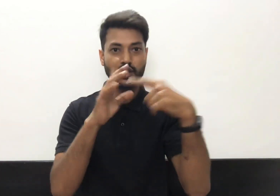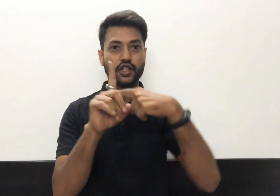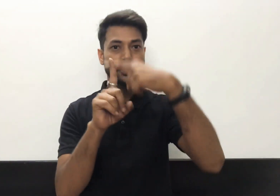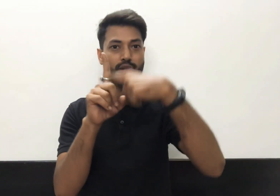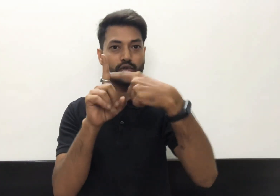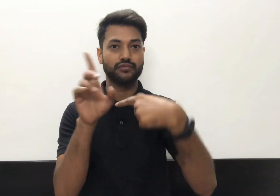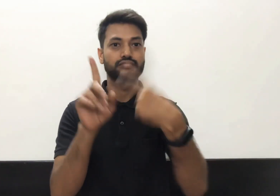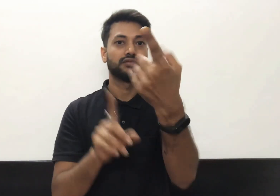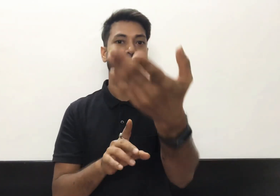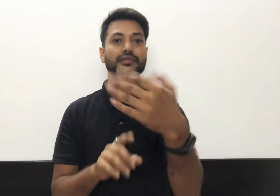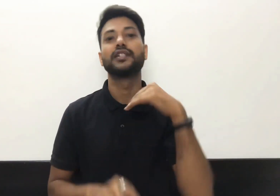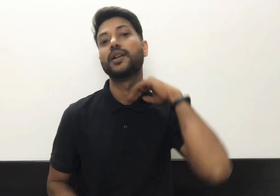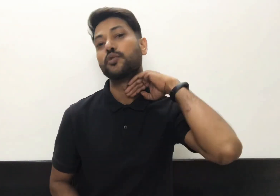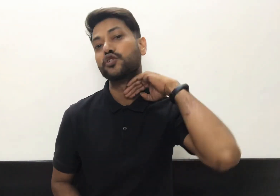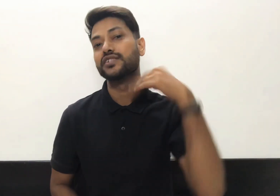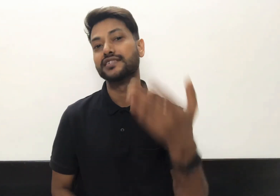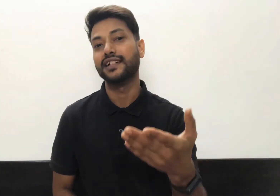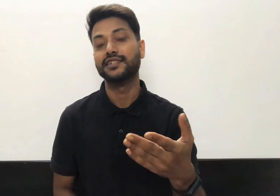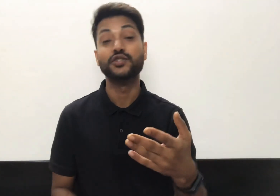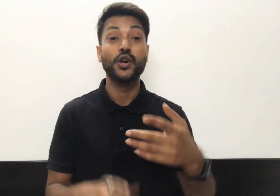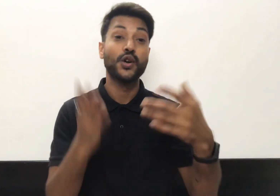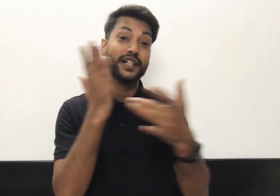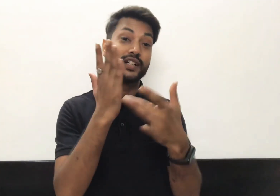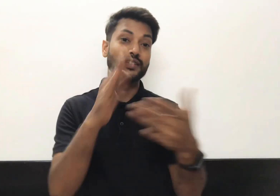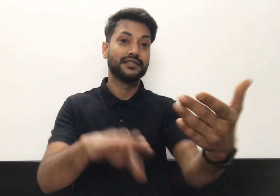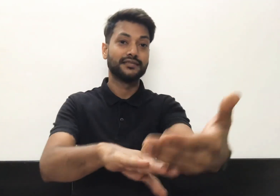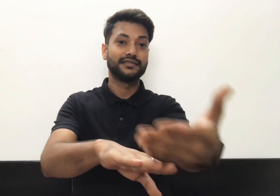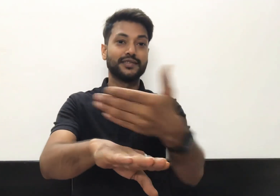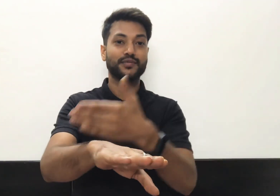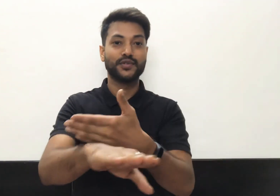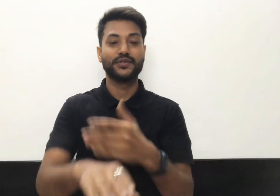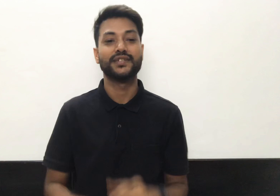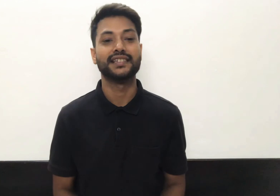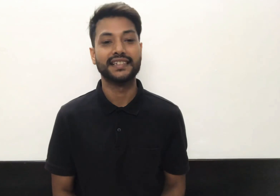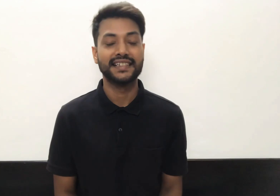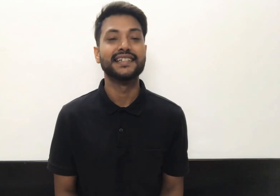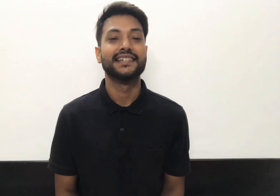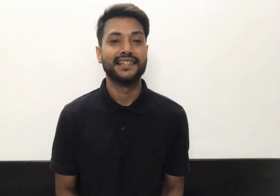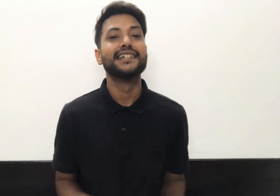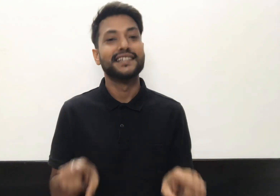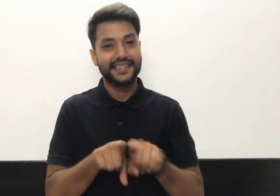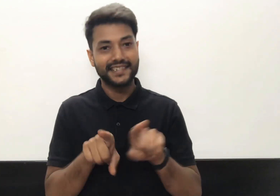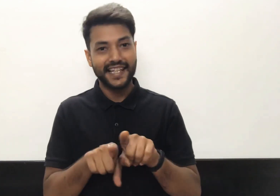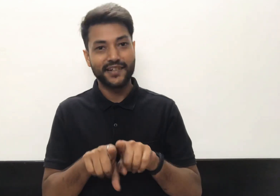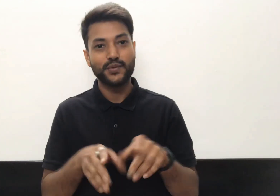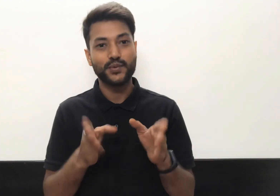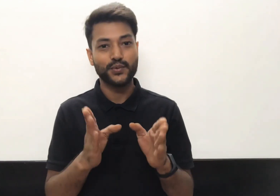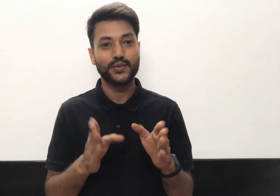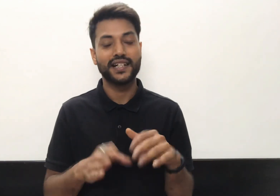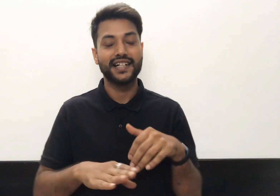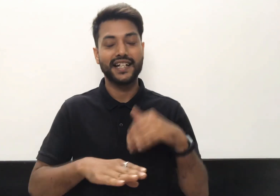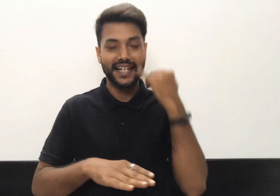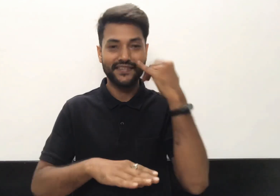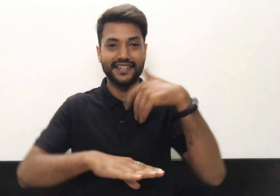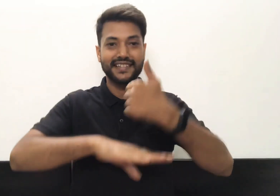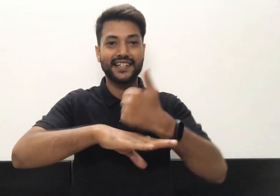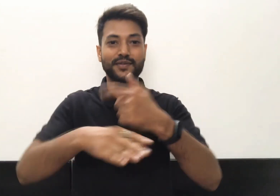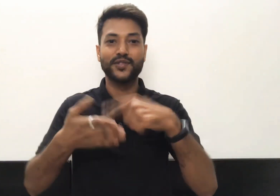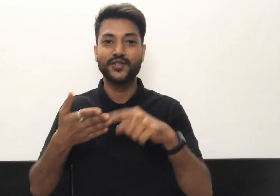so technology improving. Like that only, we have set up other kinds of checks for you, which we shouldn't tell you because you may